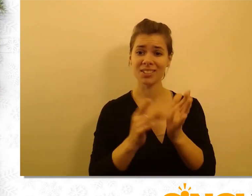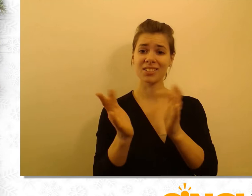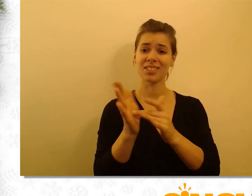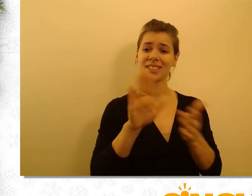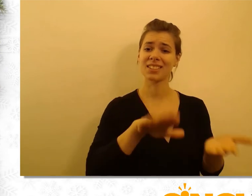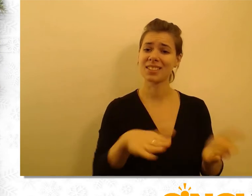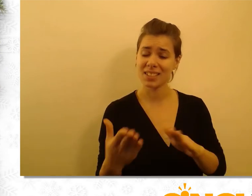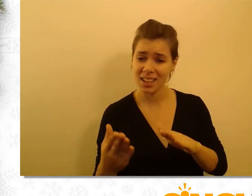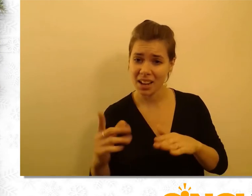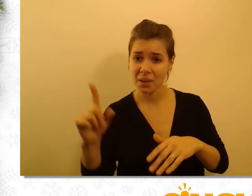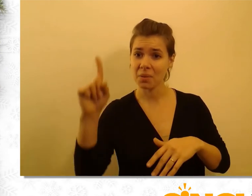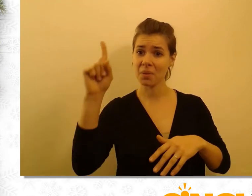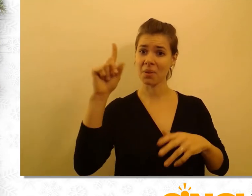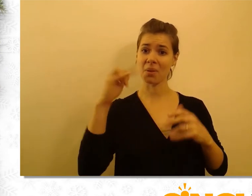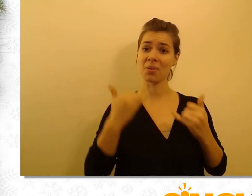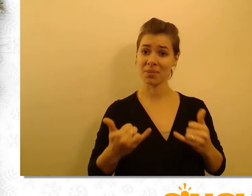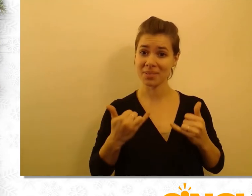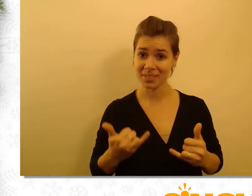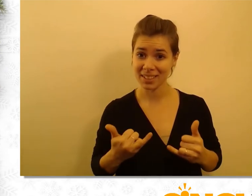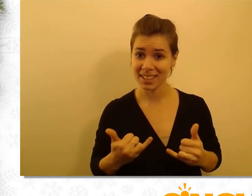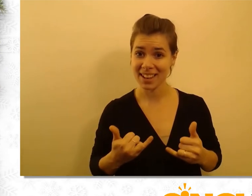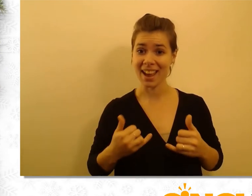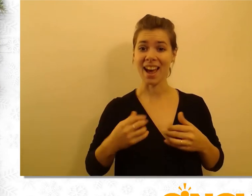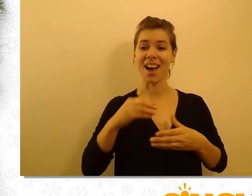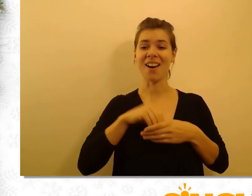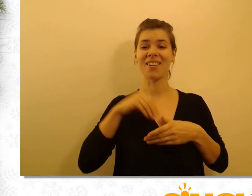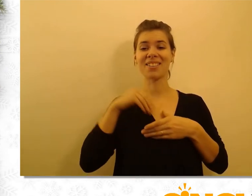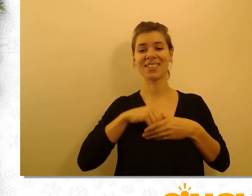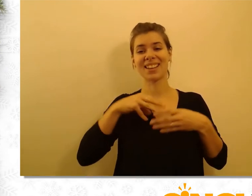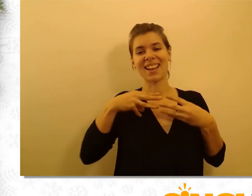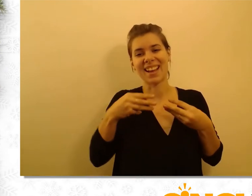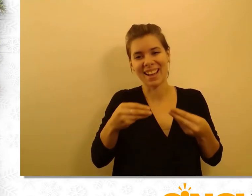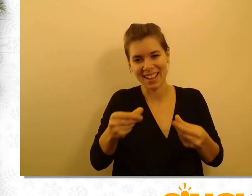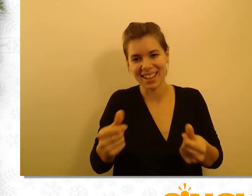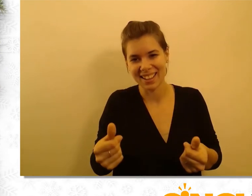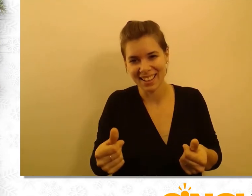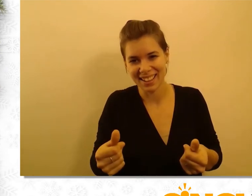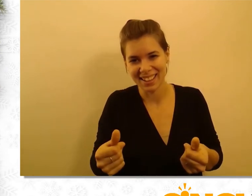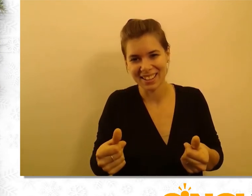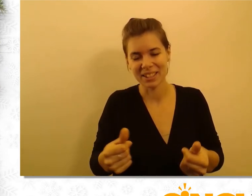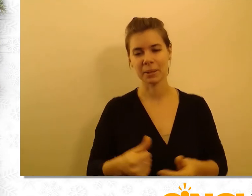his resurrection, healing is bestowed.